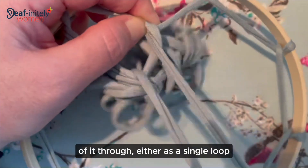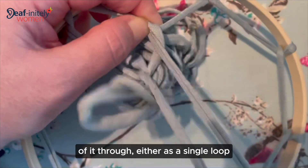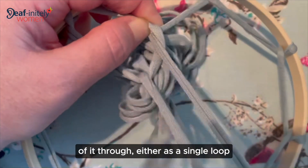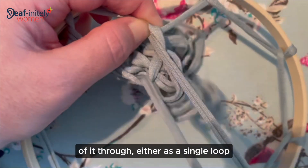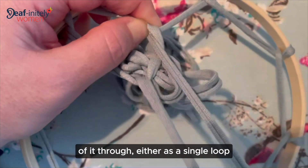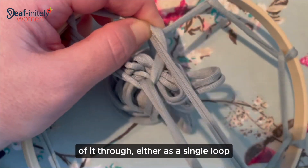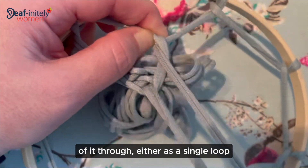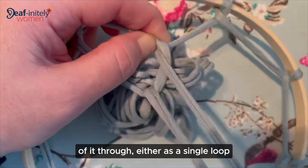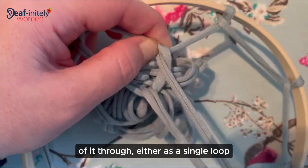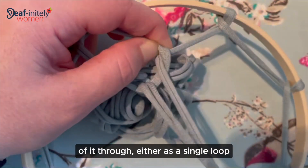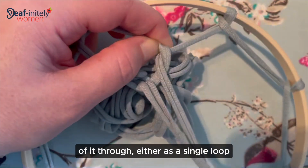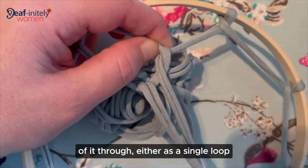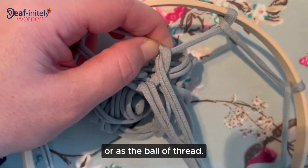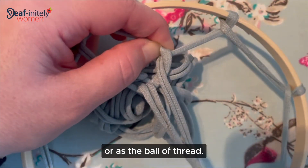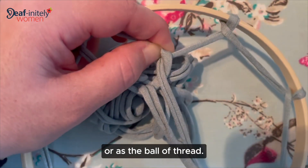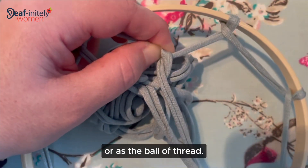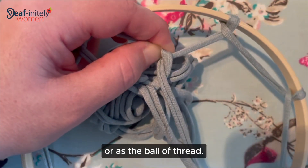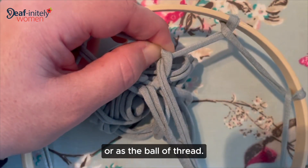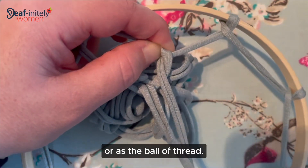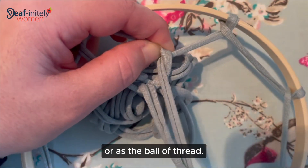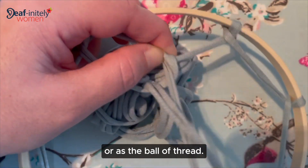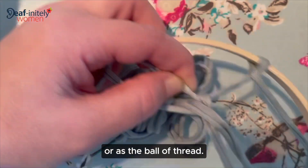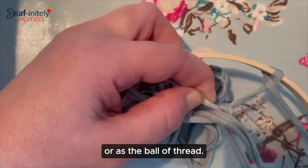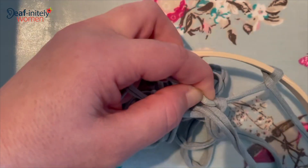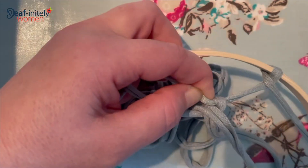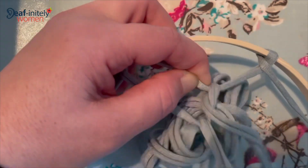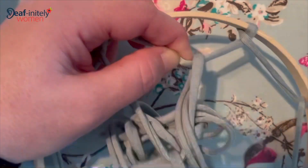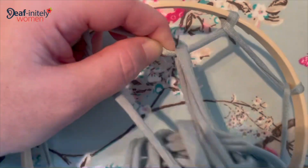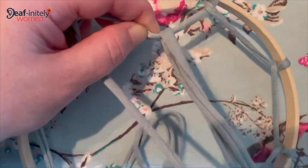single loop or as the ball of thread.